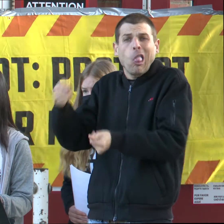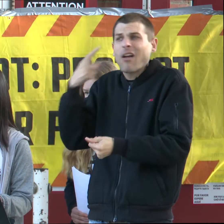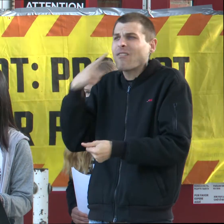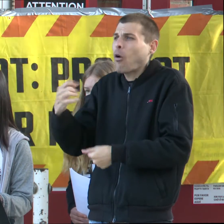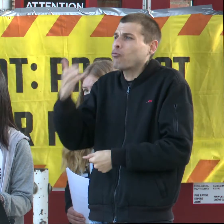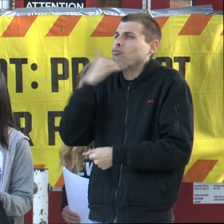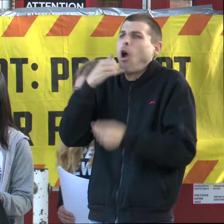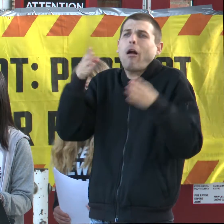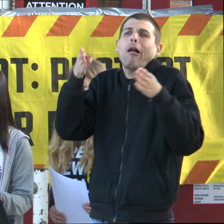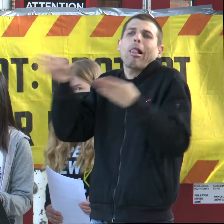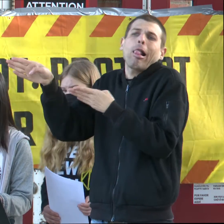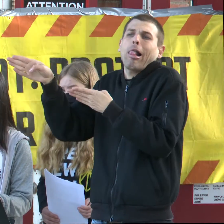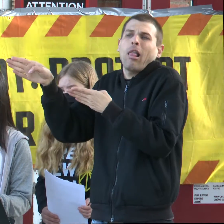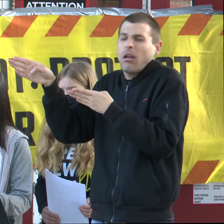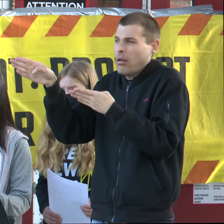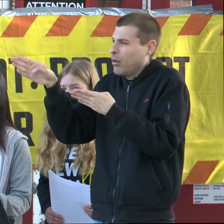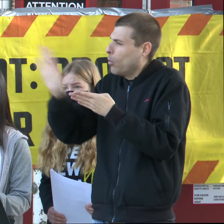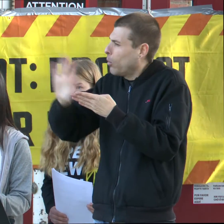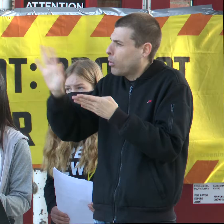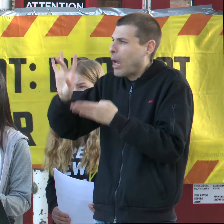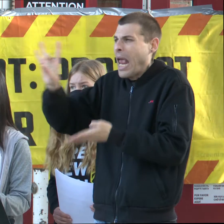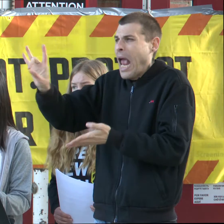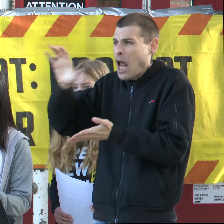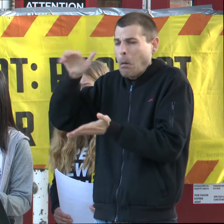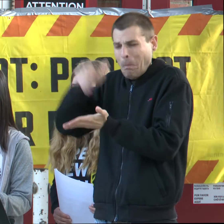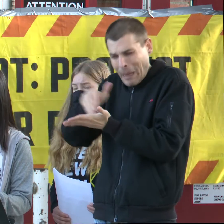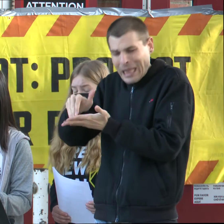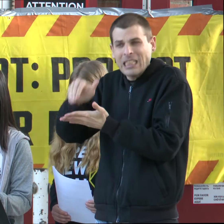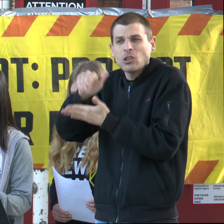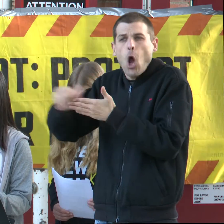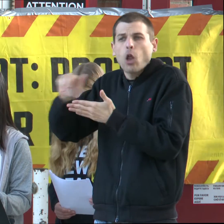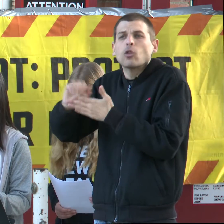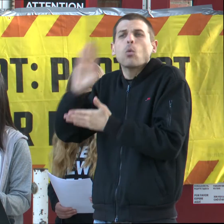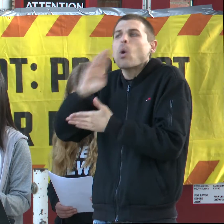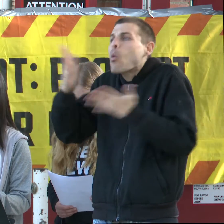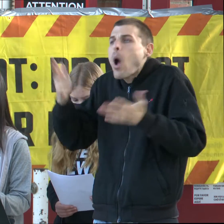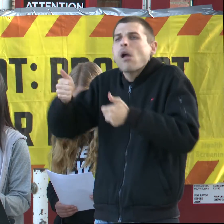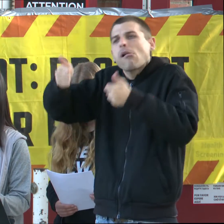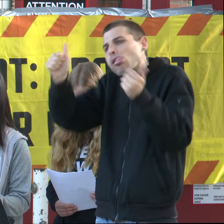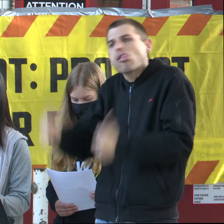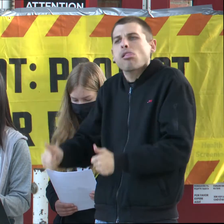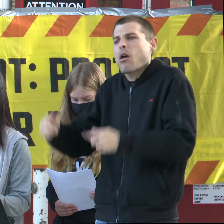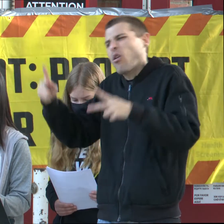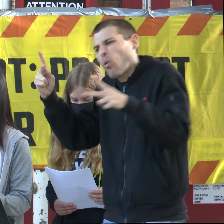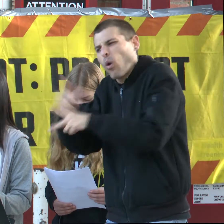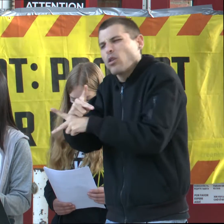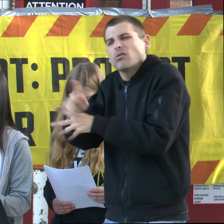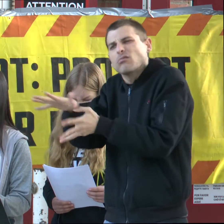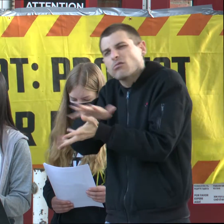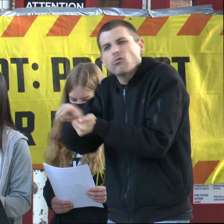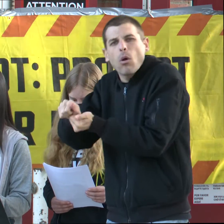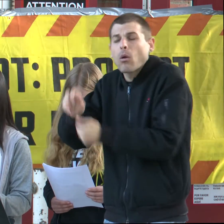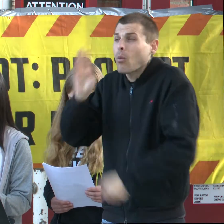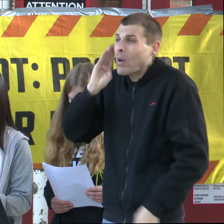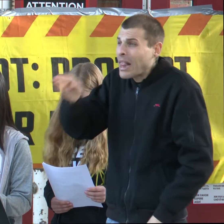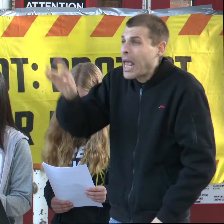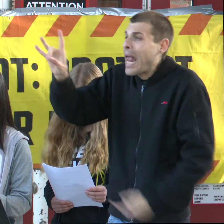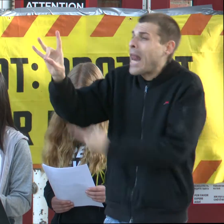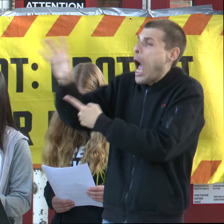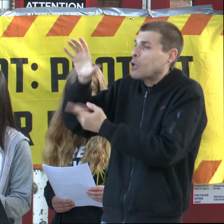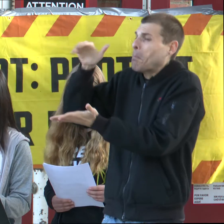in the wrong direction. $800 million to further environmental damage and climate destruction.